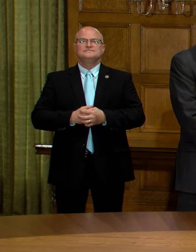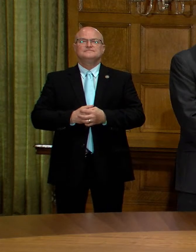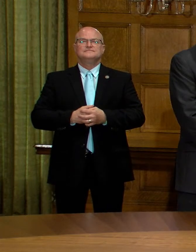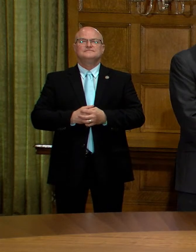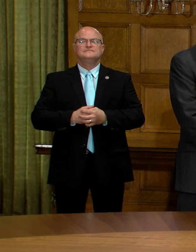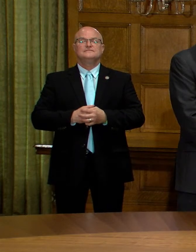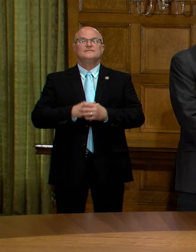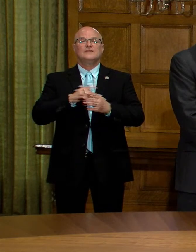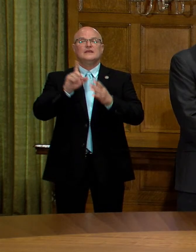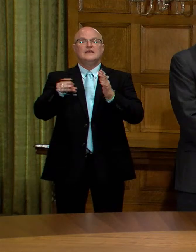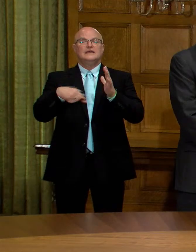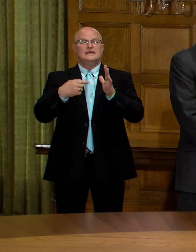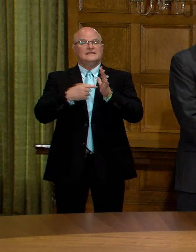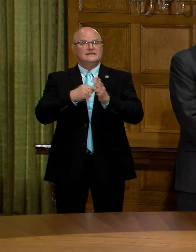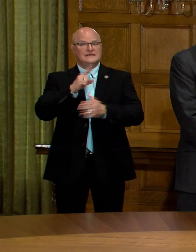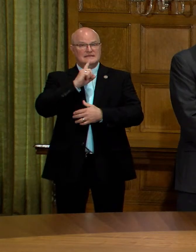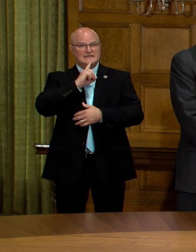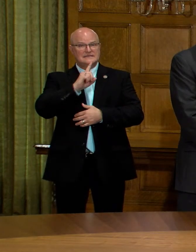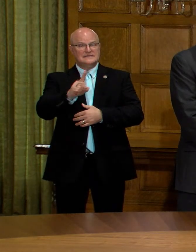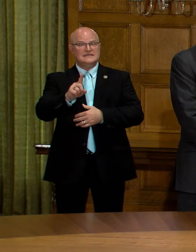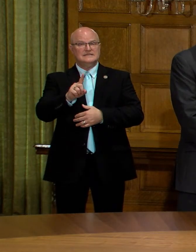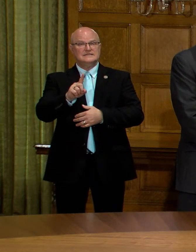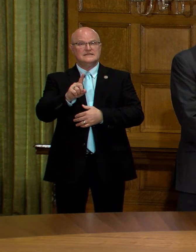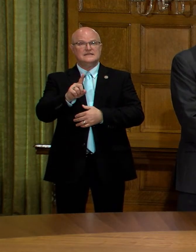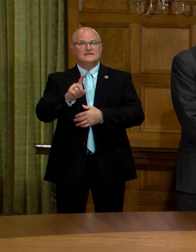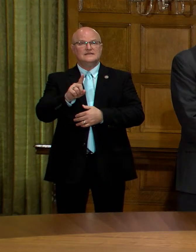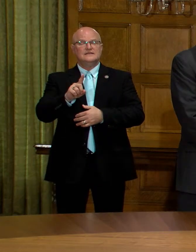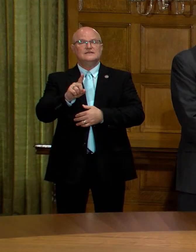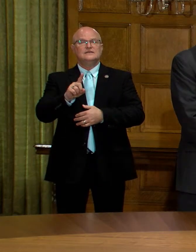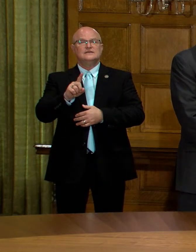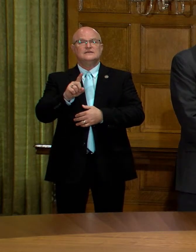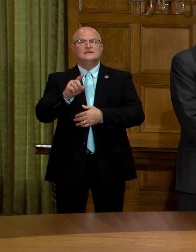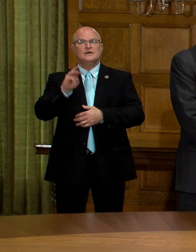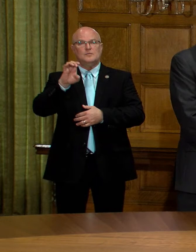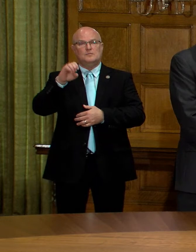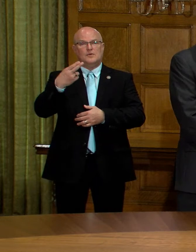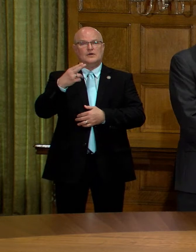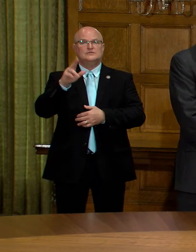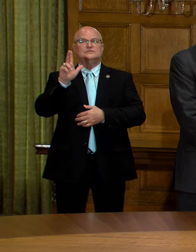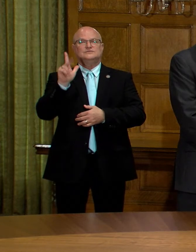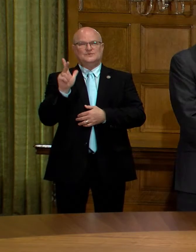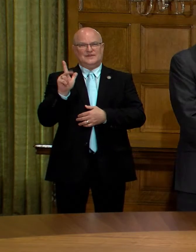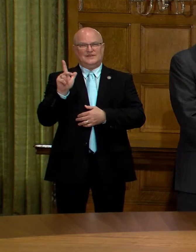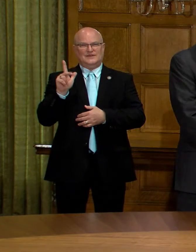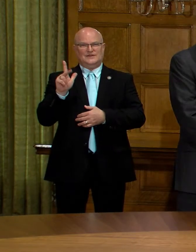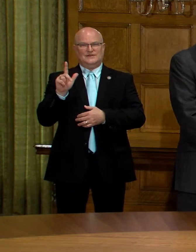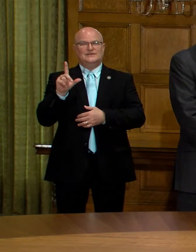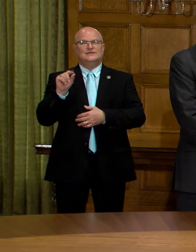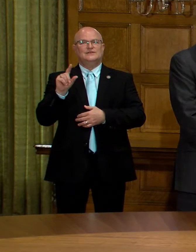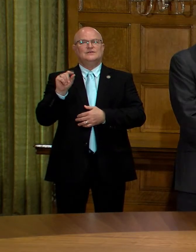And this is the 23rd day of